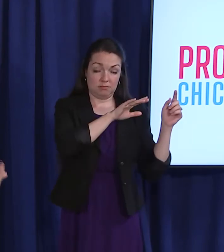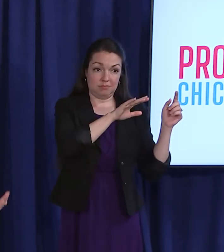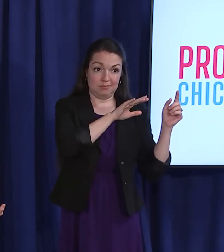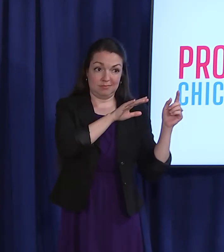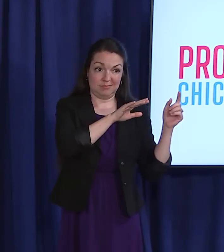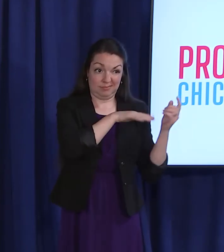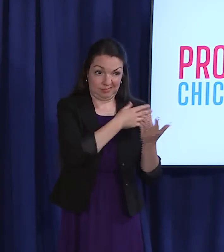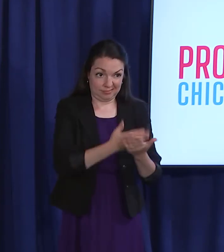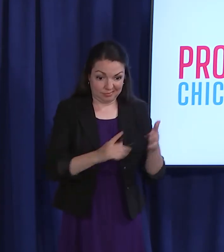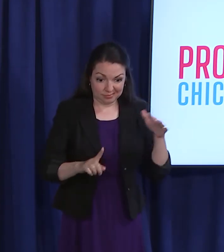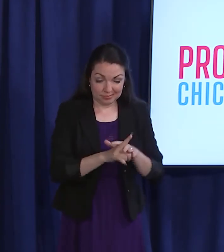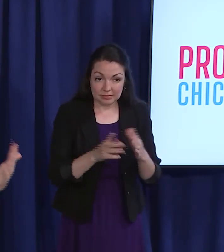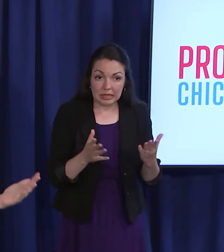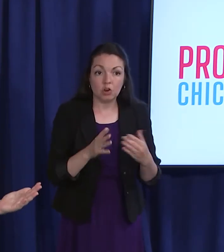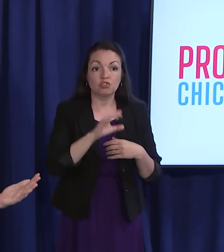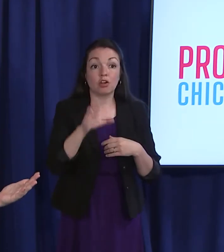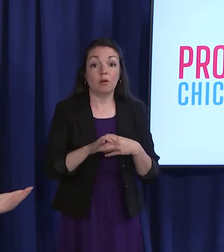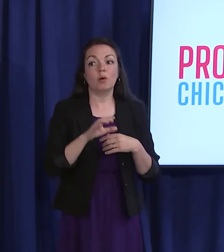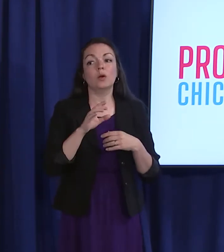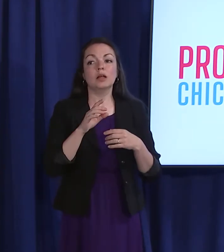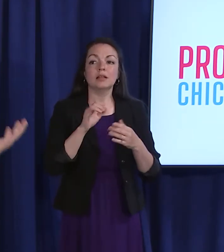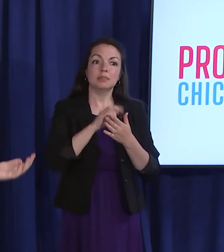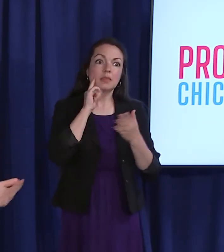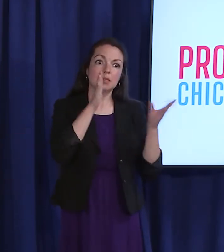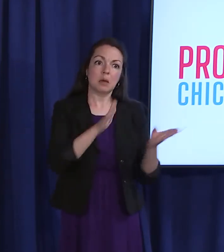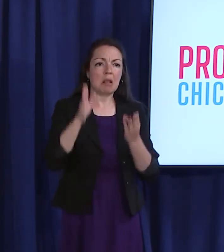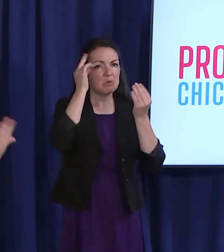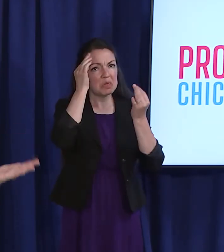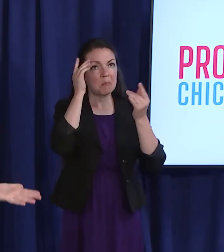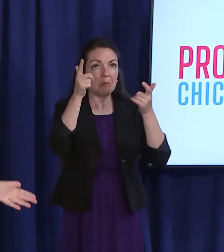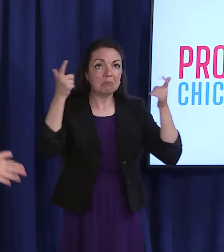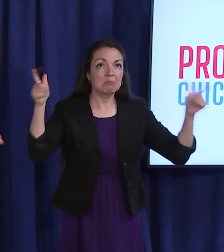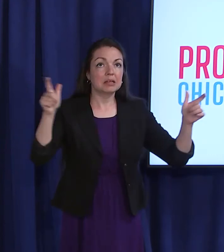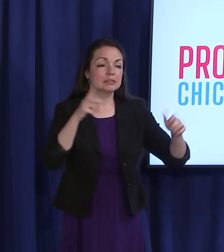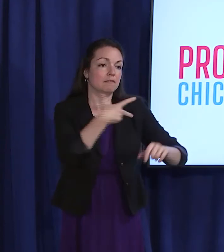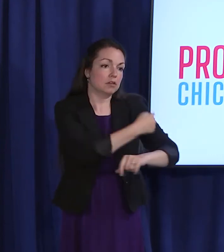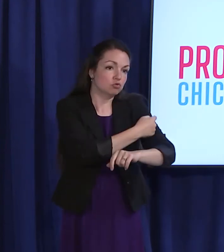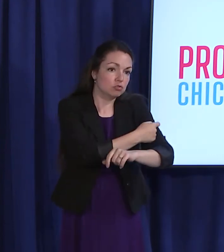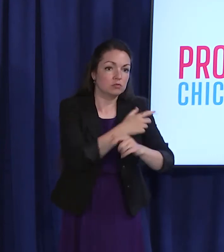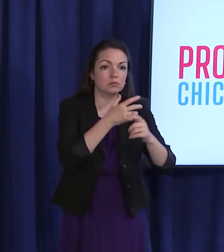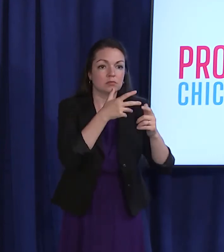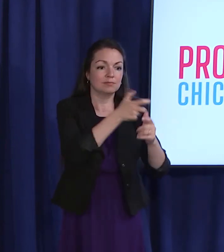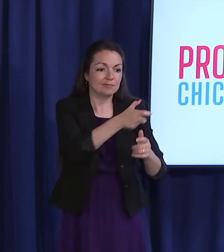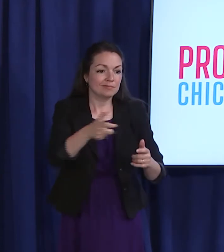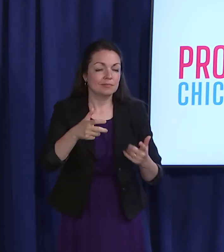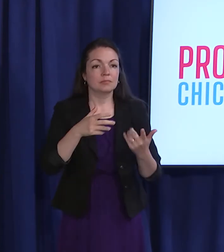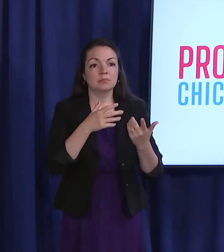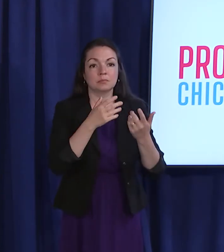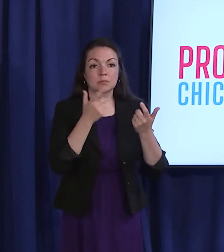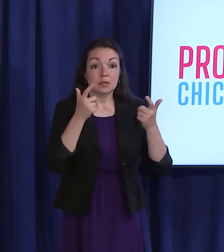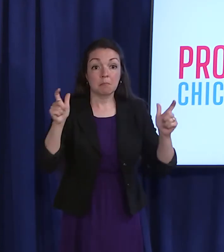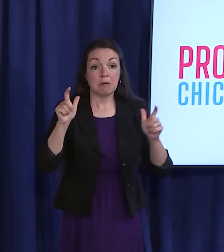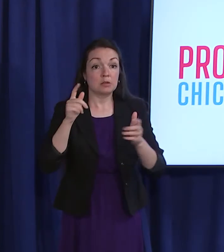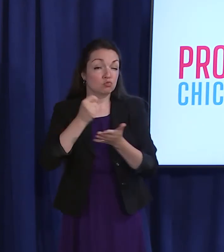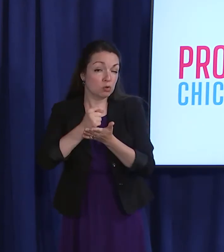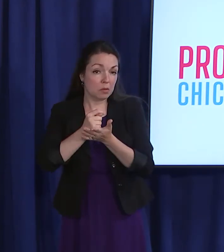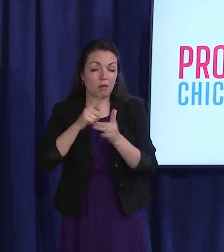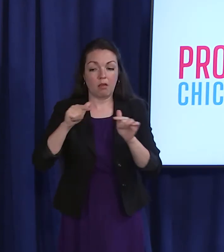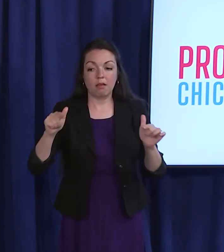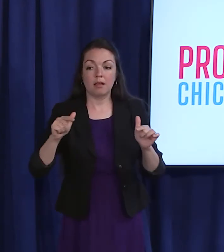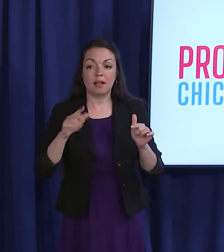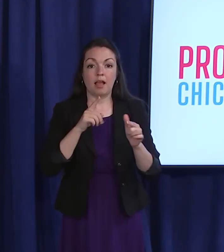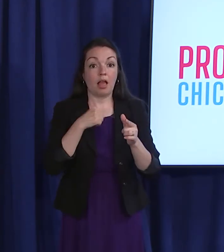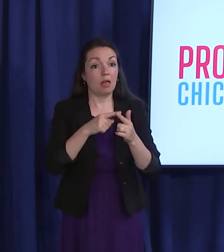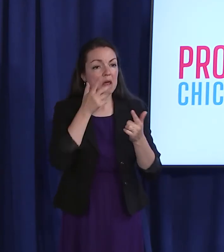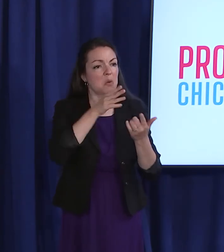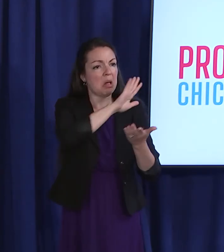even in those plans, you think about starting with mass vaccination or mass treatment, and then eventually moving to smaller efforts. That's how large